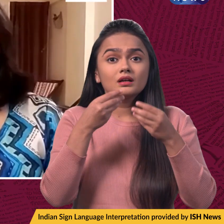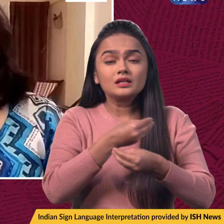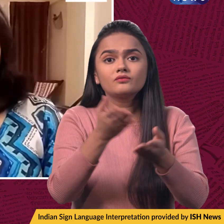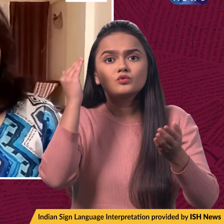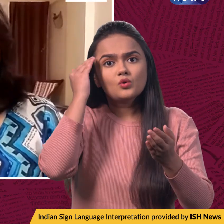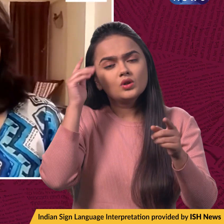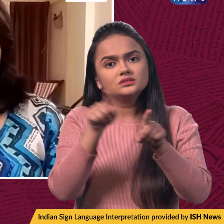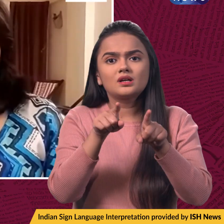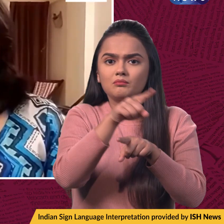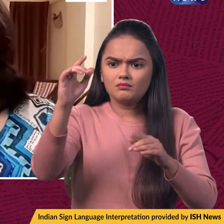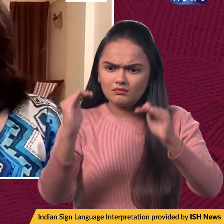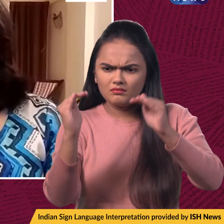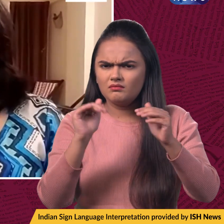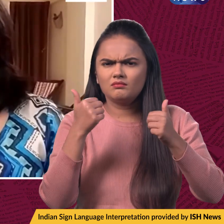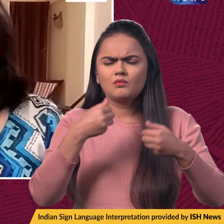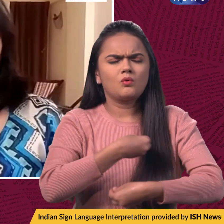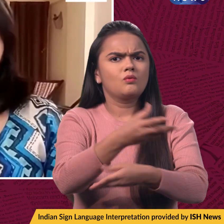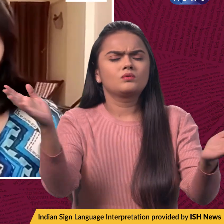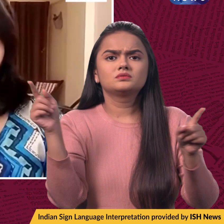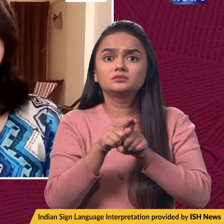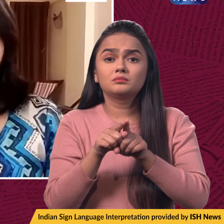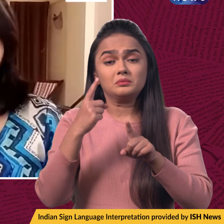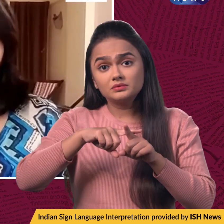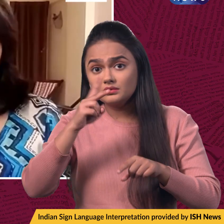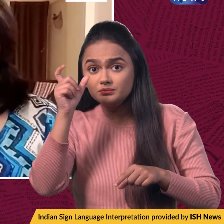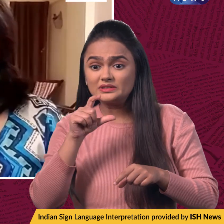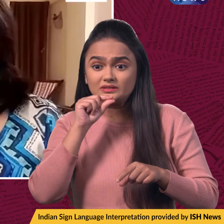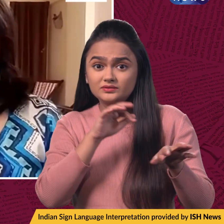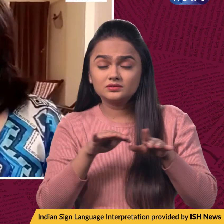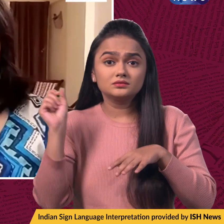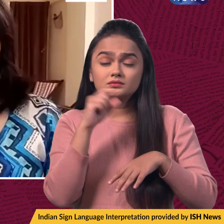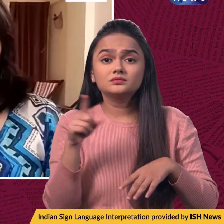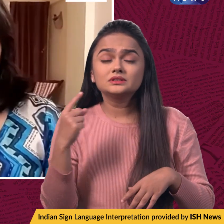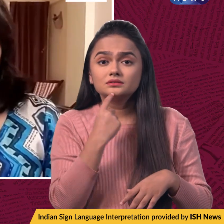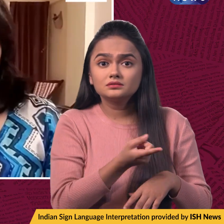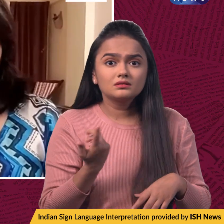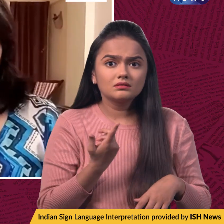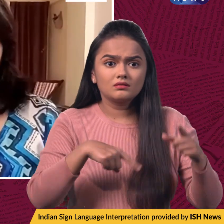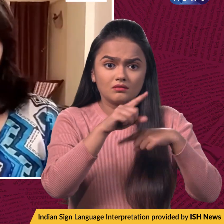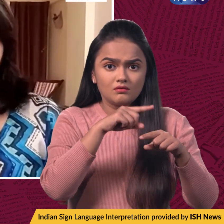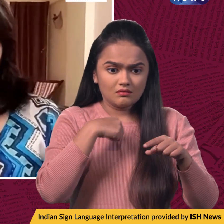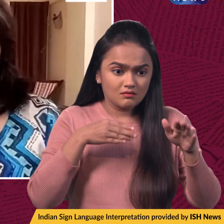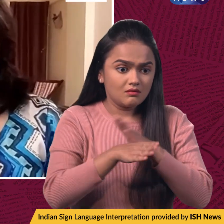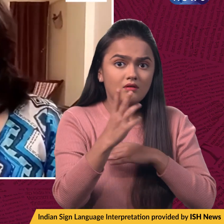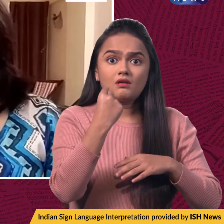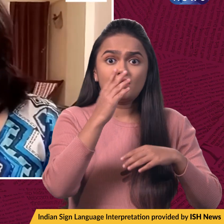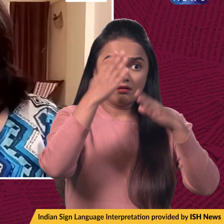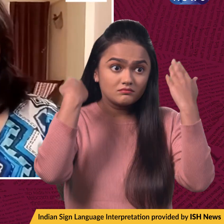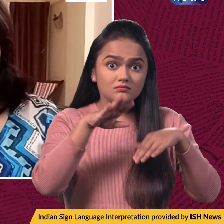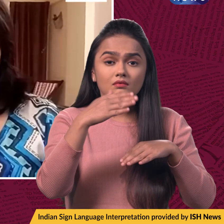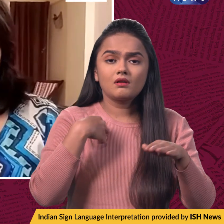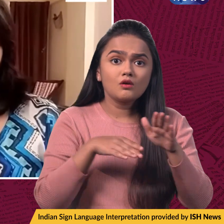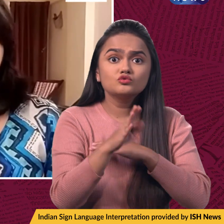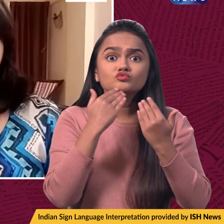quote. Yesterday, Congress leader Shashi Tharoor had also tweeted in support of the girls who were denied entry for wearing